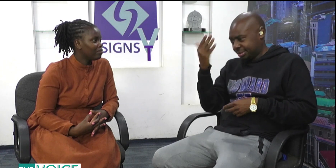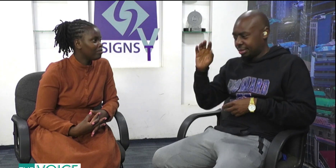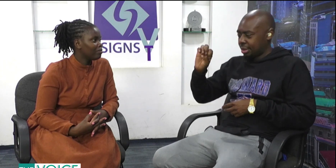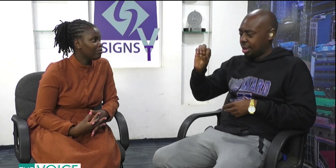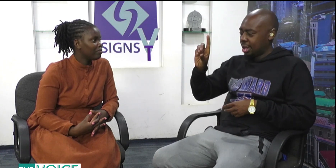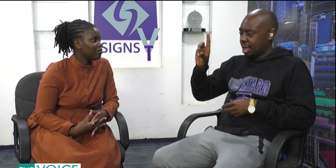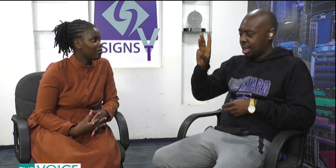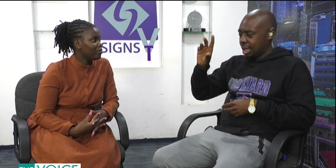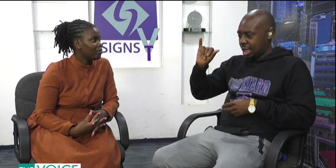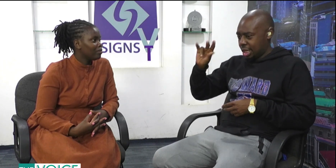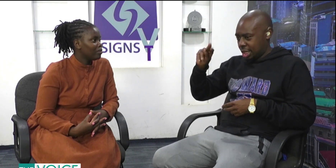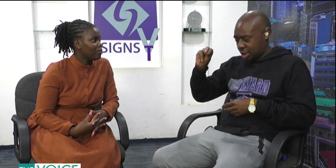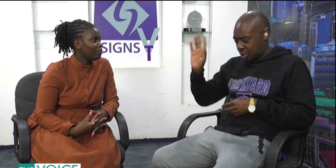Sylvester